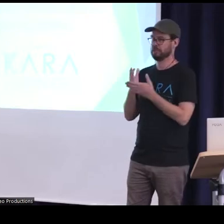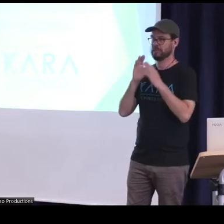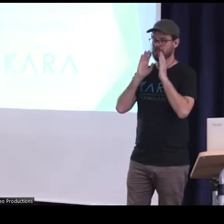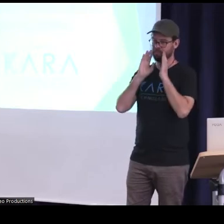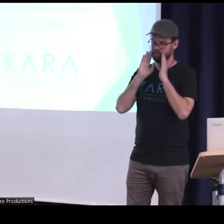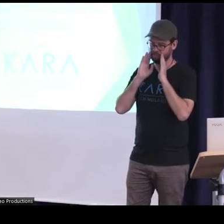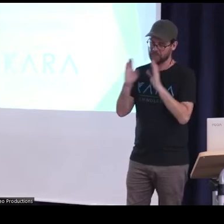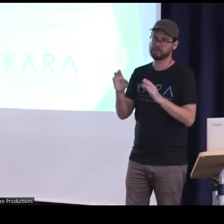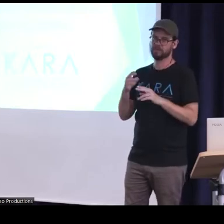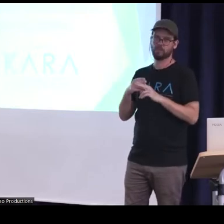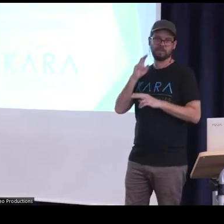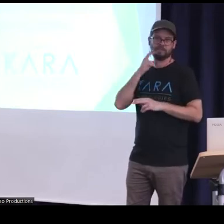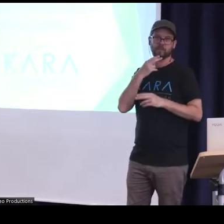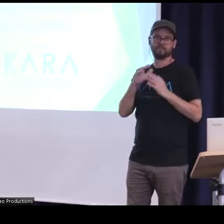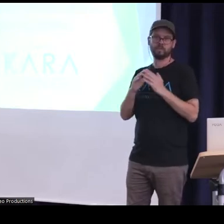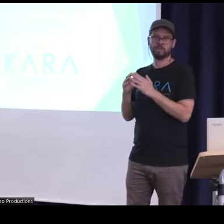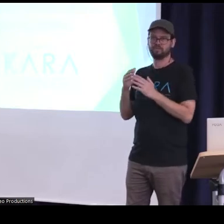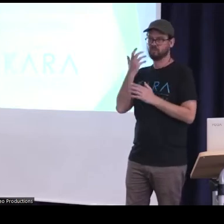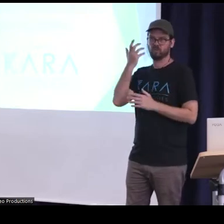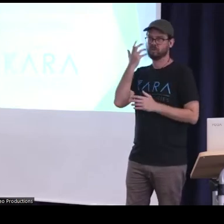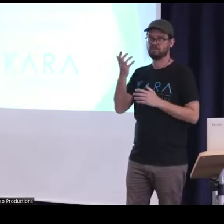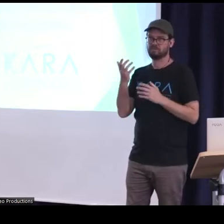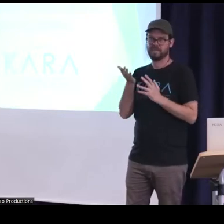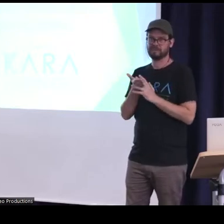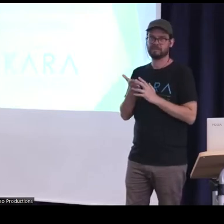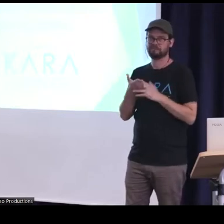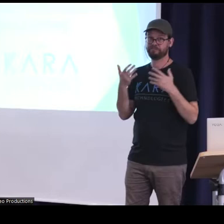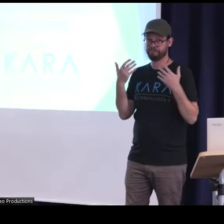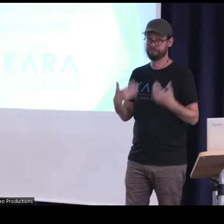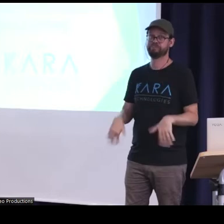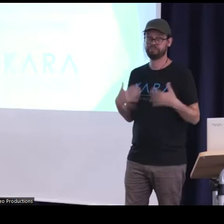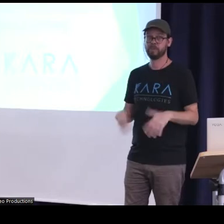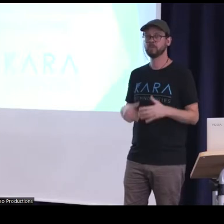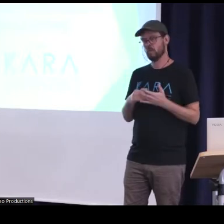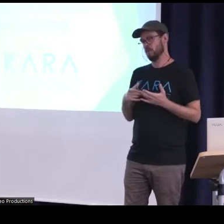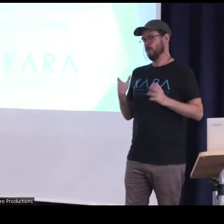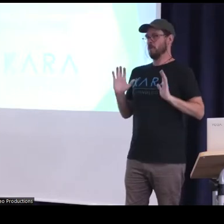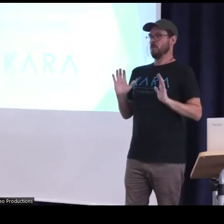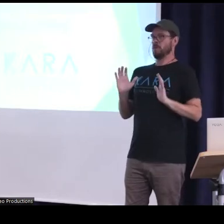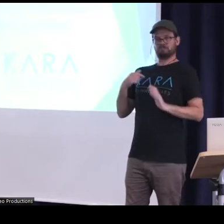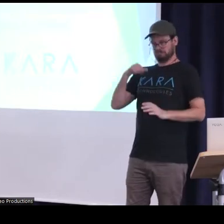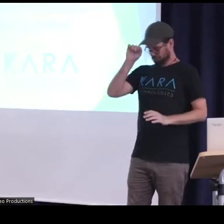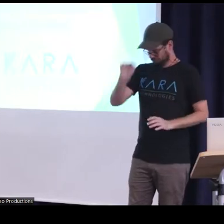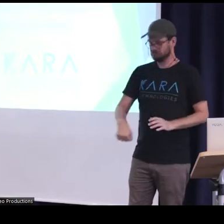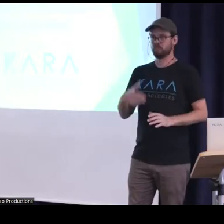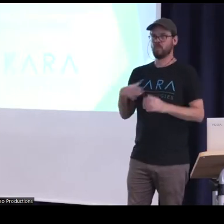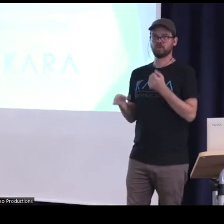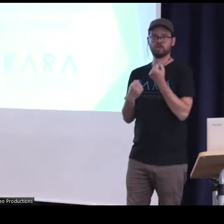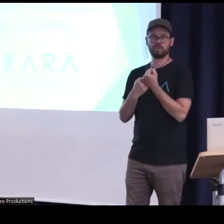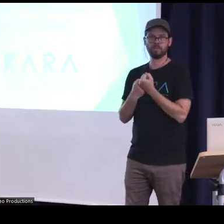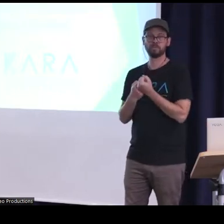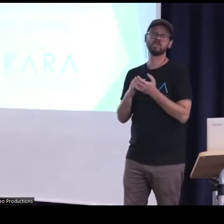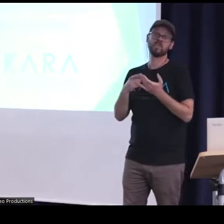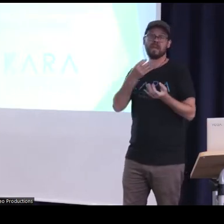I really do believe that this is going to be amazing for the deaf community as far as access goes. So